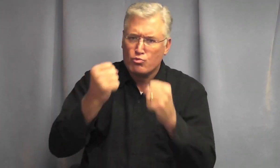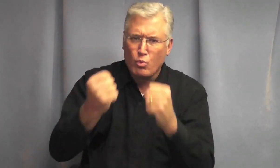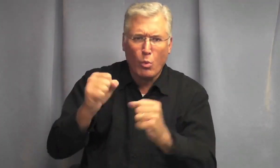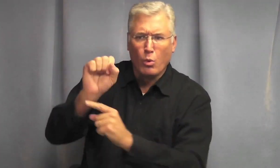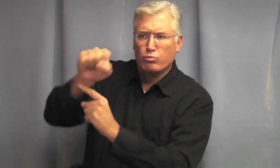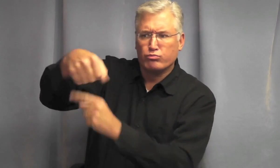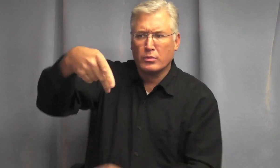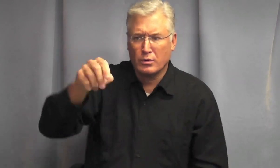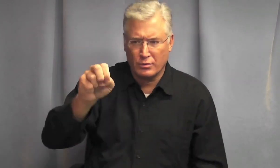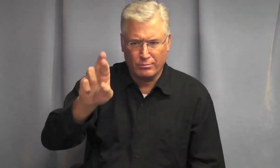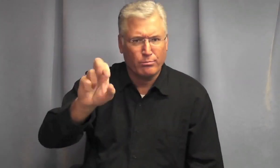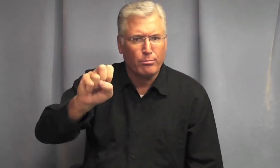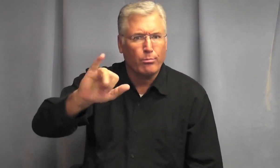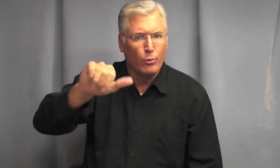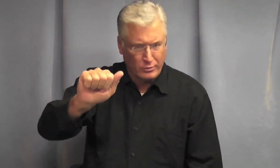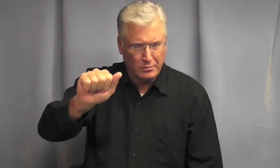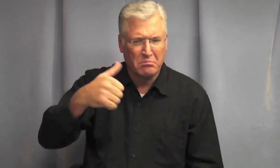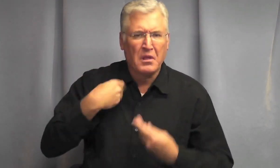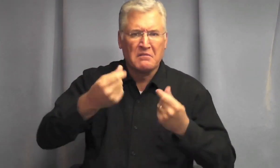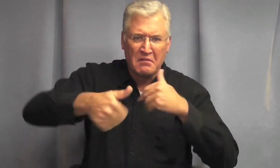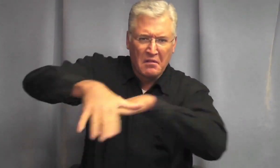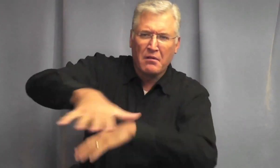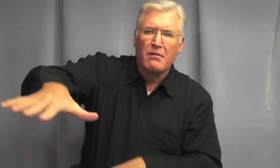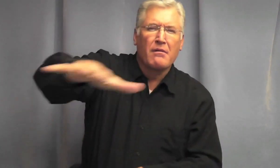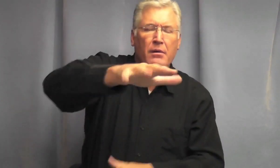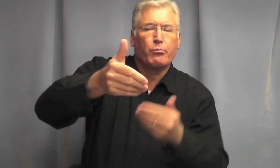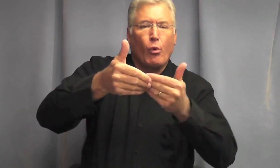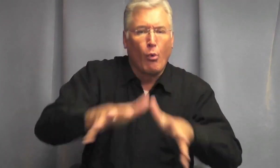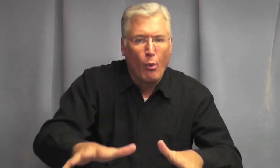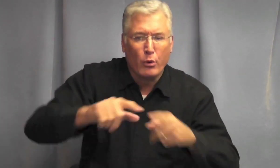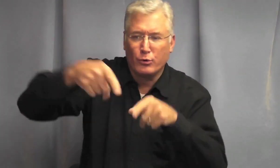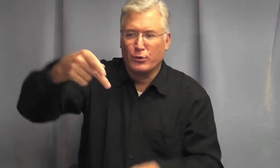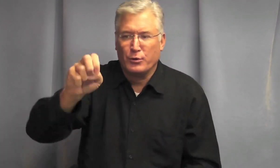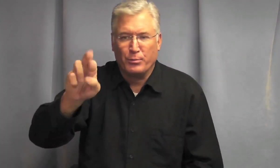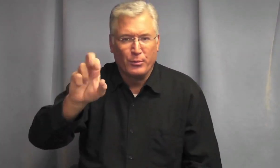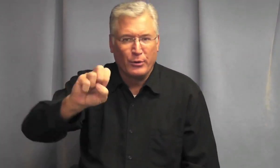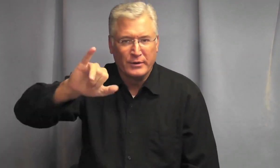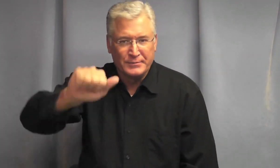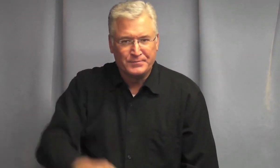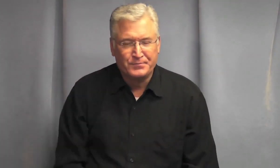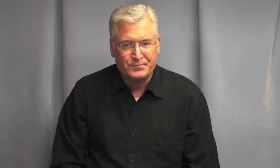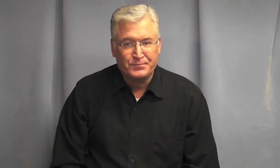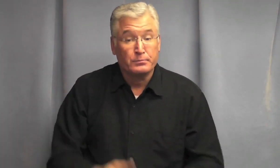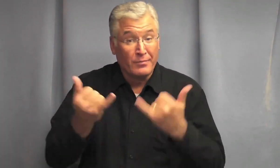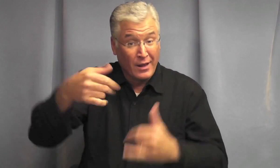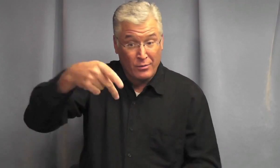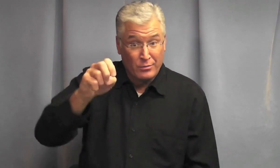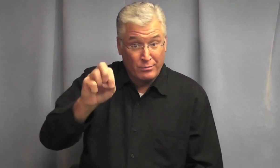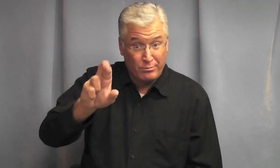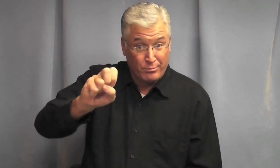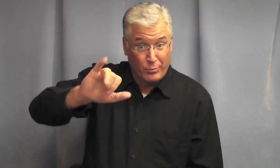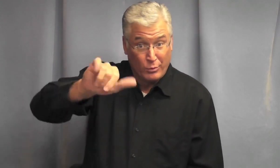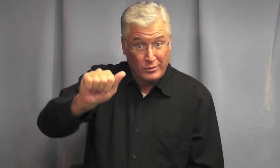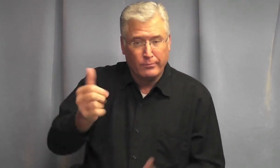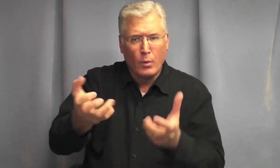And Babylon was strong, and they tried to conquer against Persia many lands. But they could not